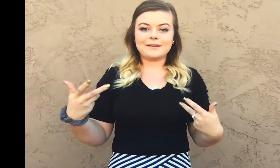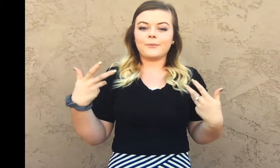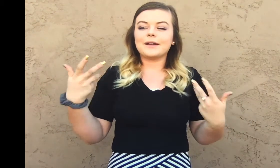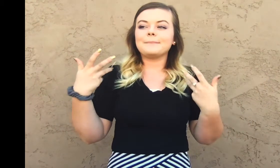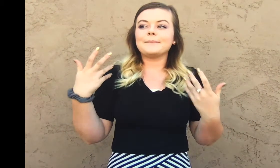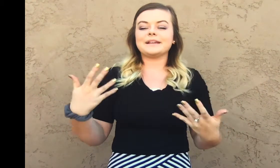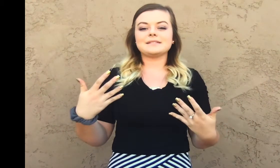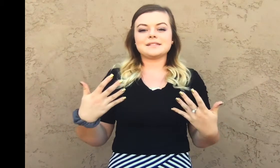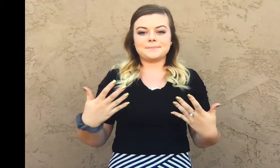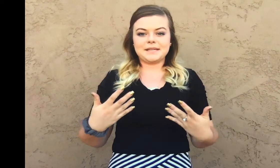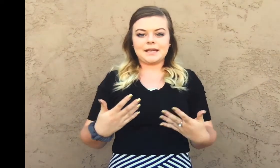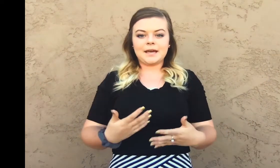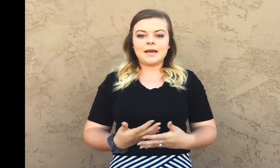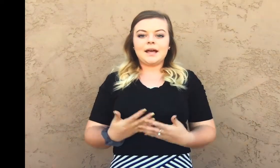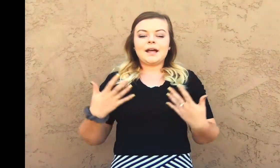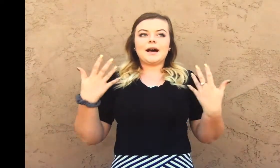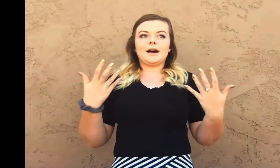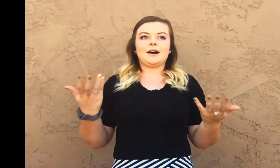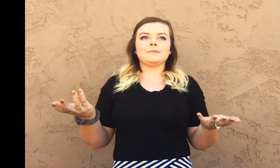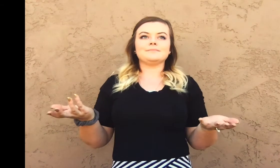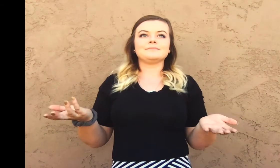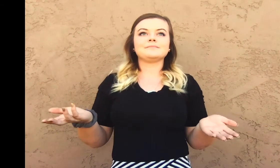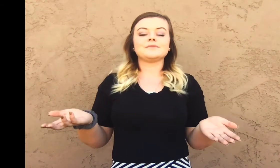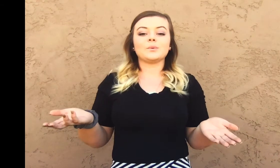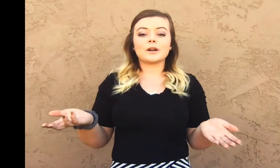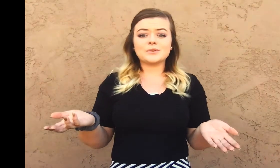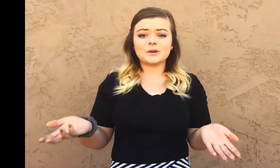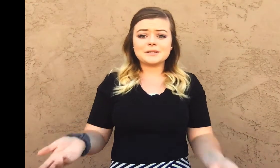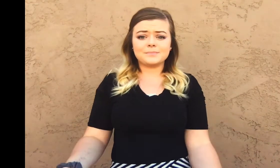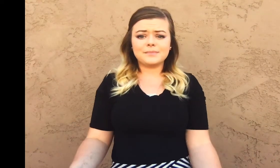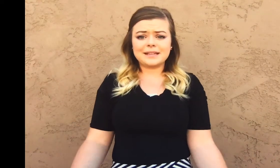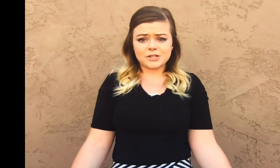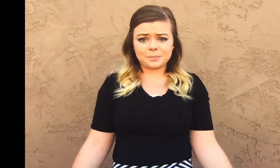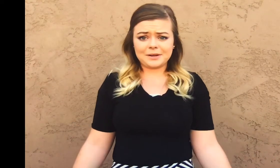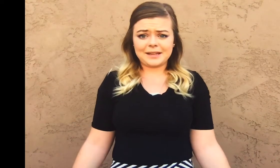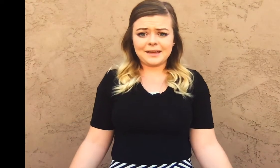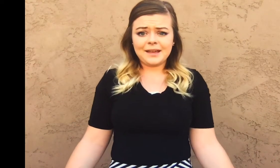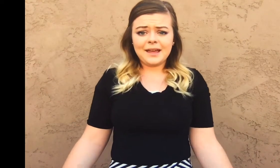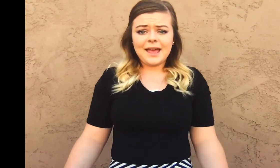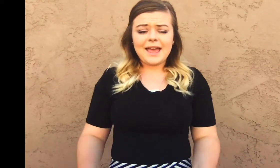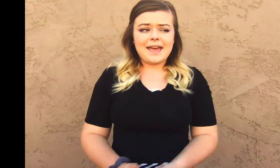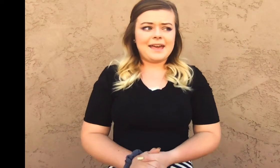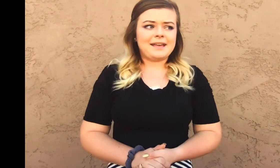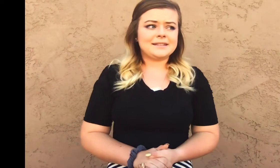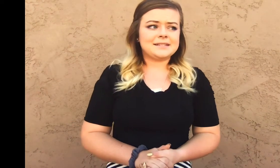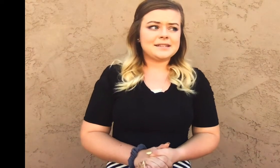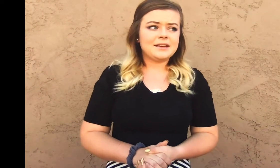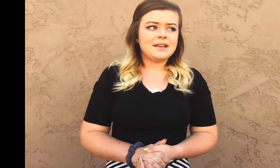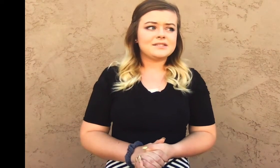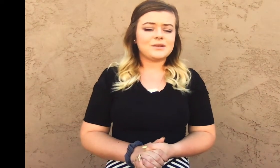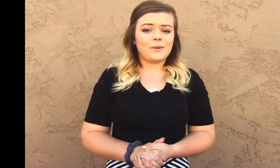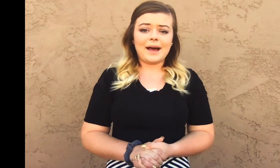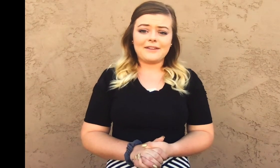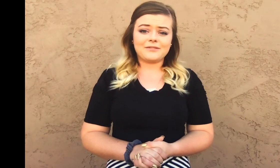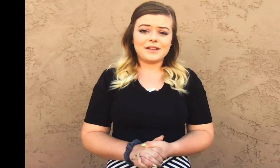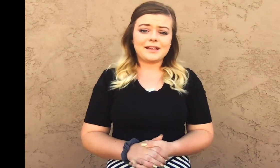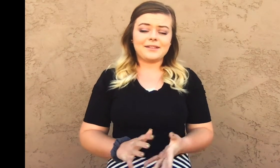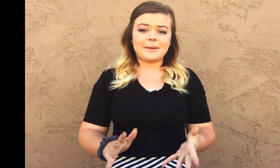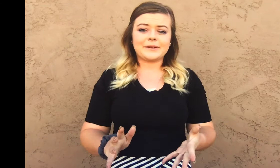what it means to be work towards interpreting. And so I've collaborated